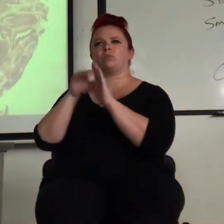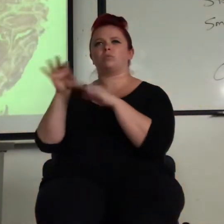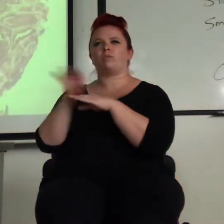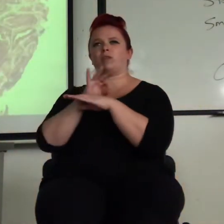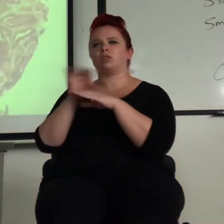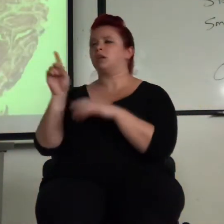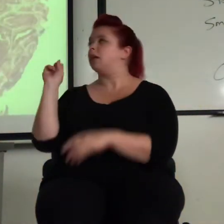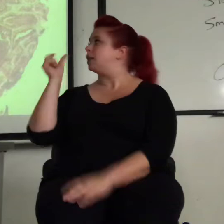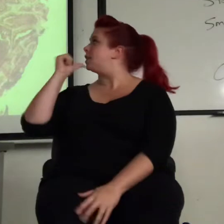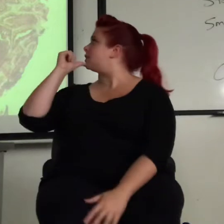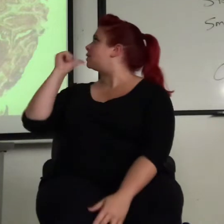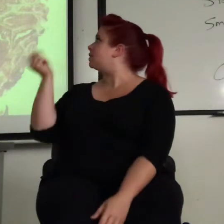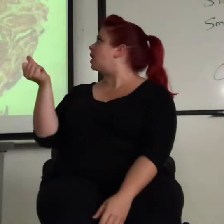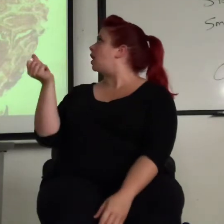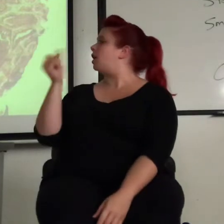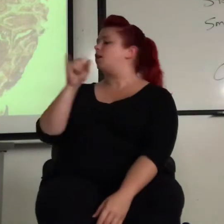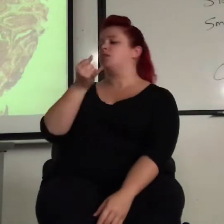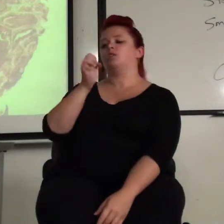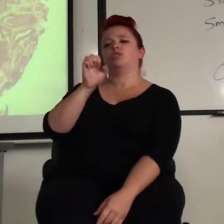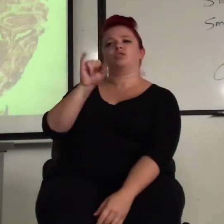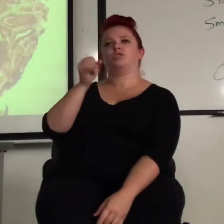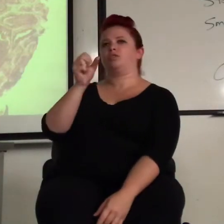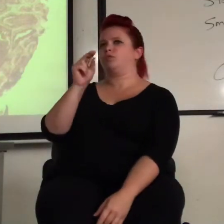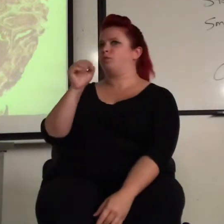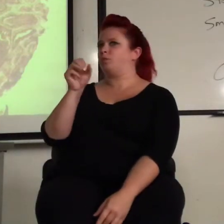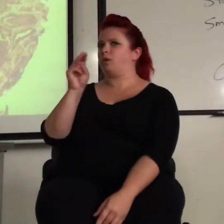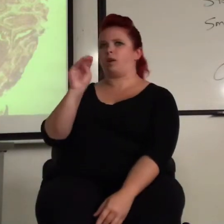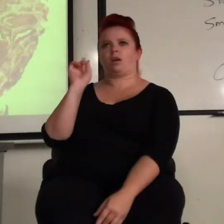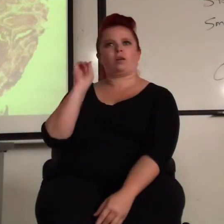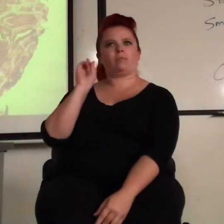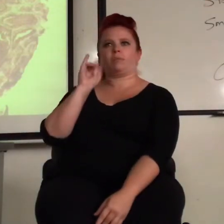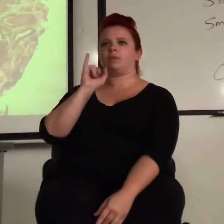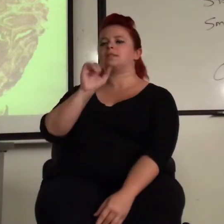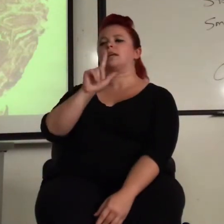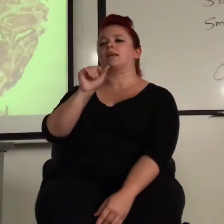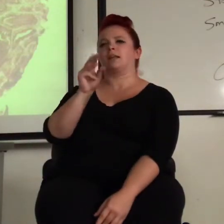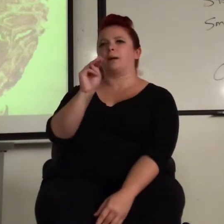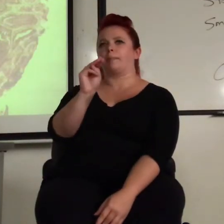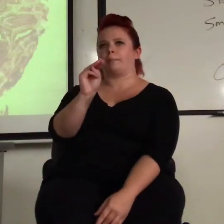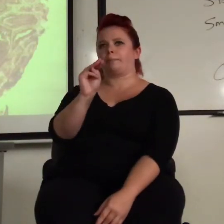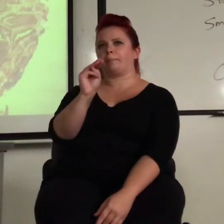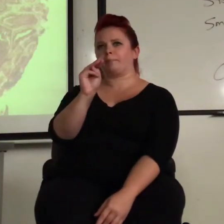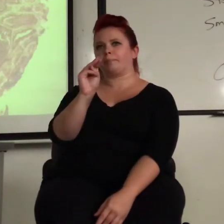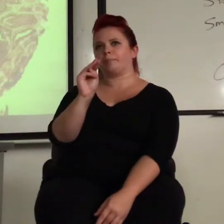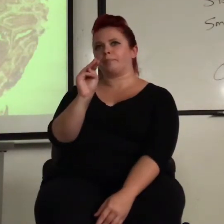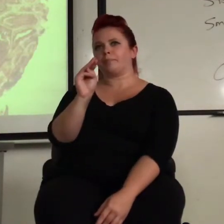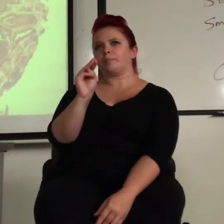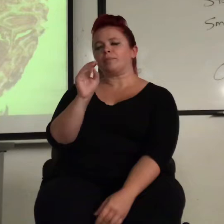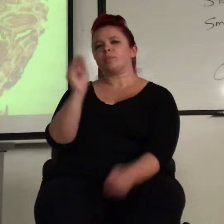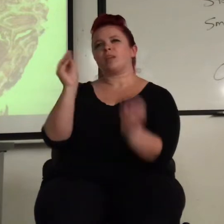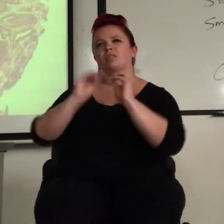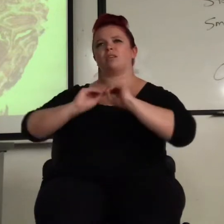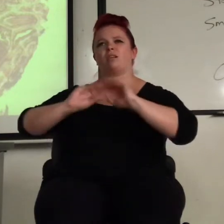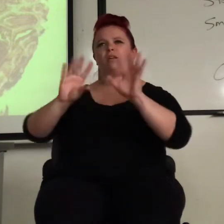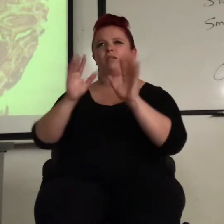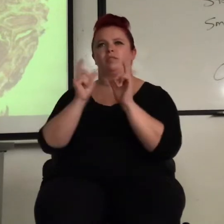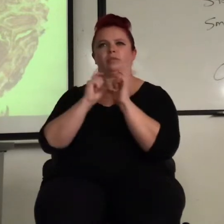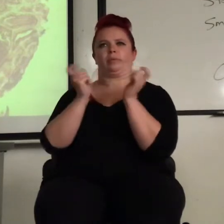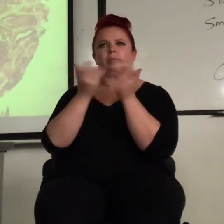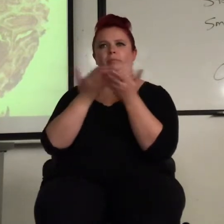This is not jejunum anymore. This is ileum. And the obvious big thing here,